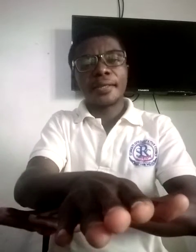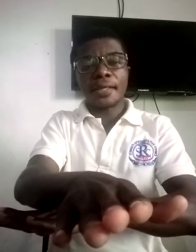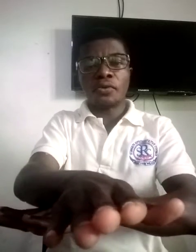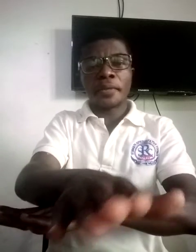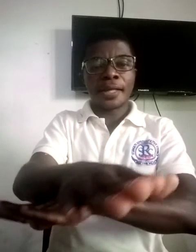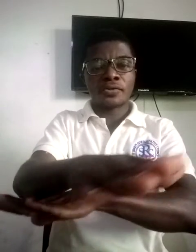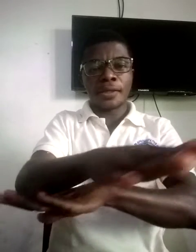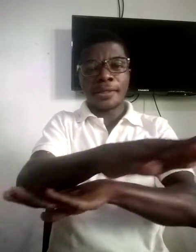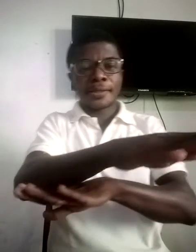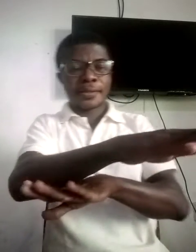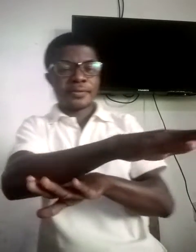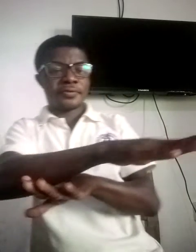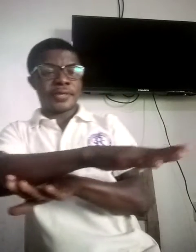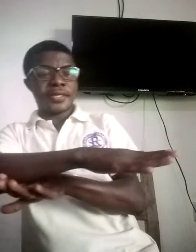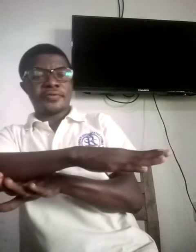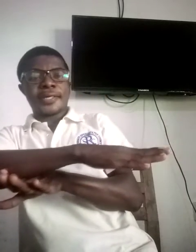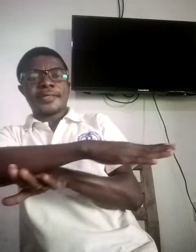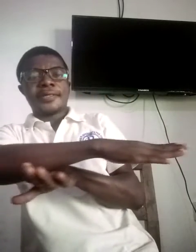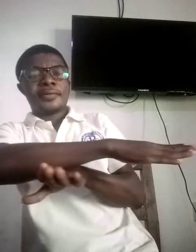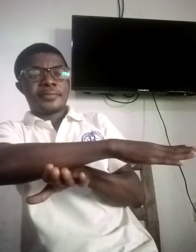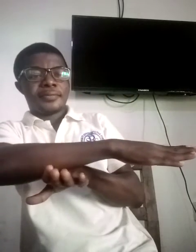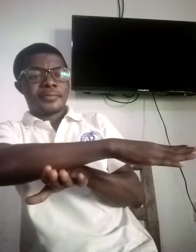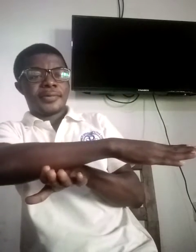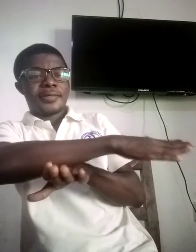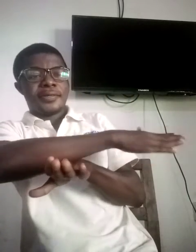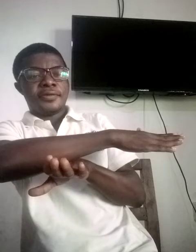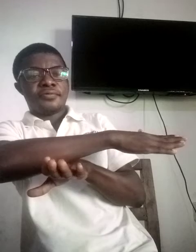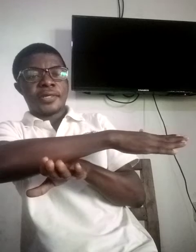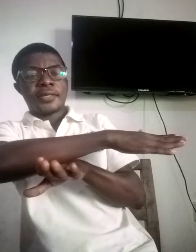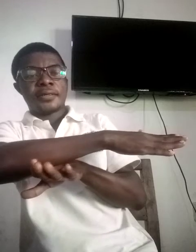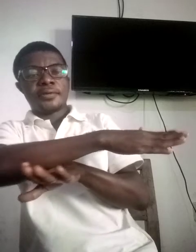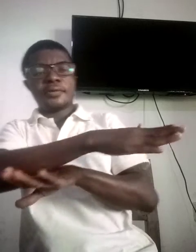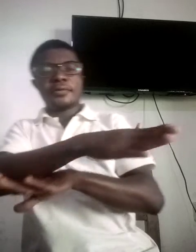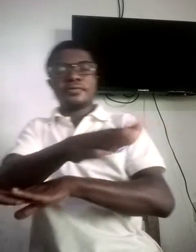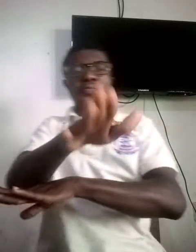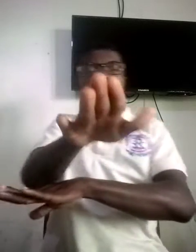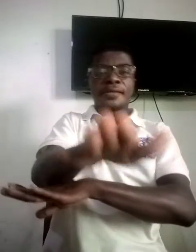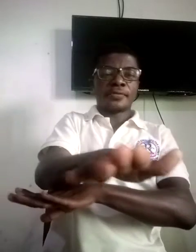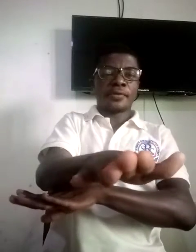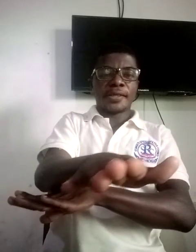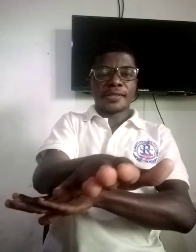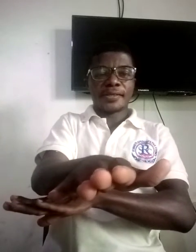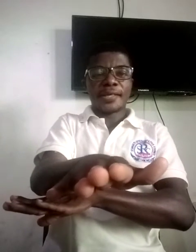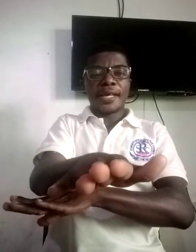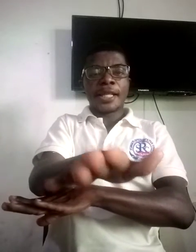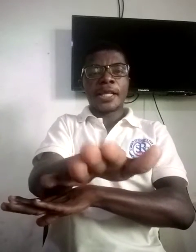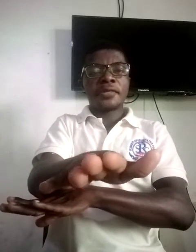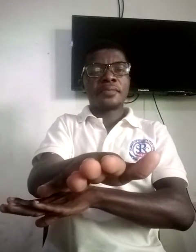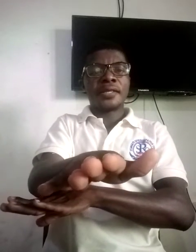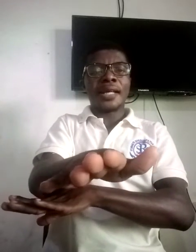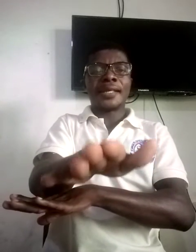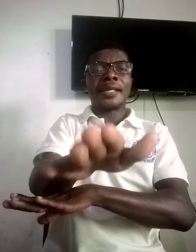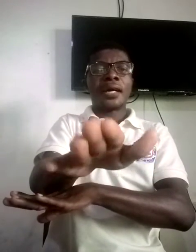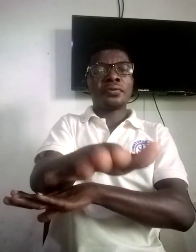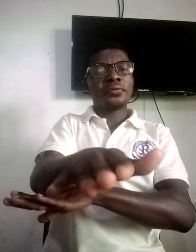the dominant on it. So as you can see, this way, you place it on it. And the reason being that now